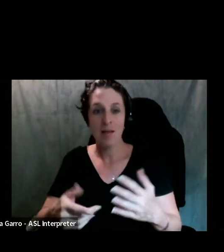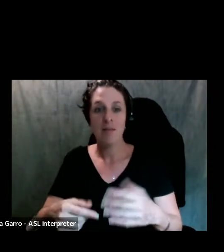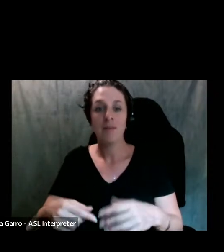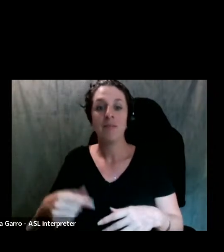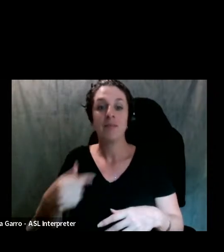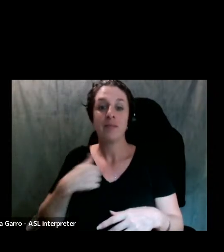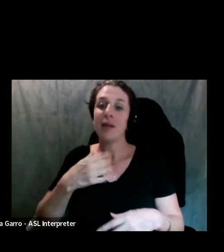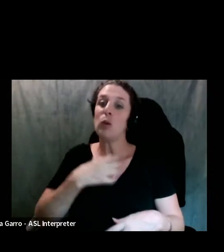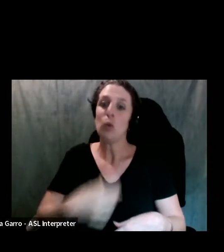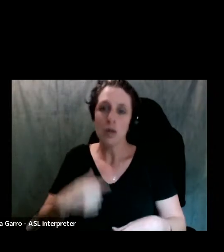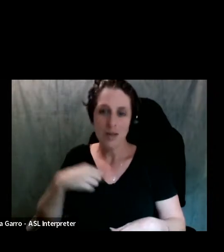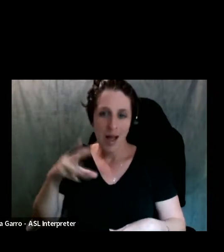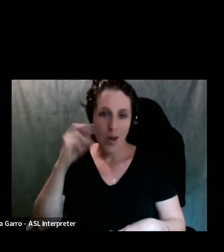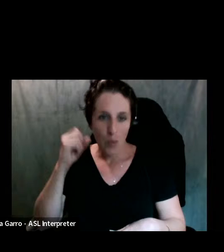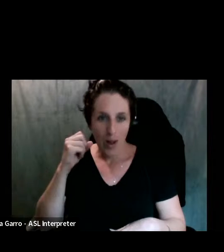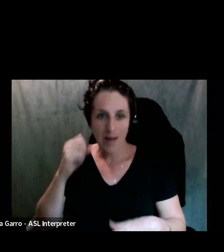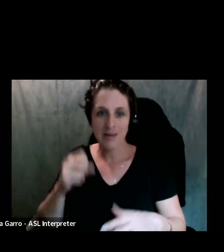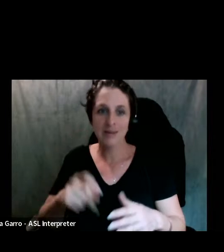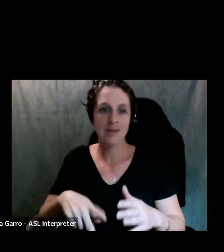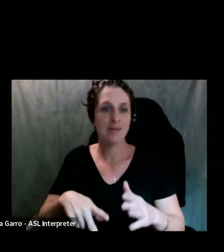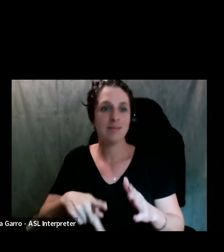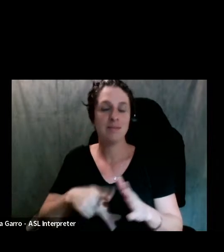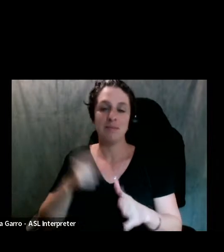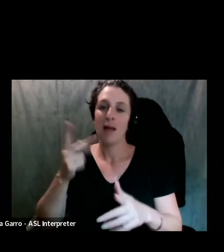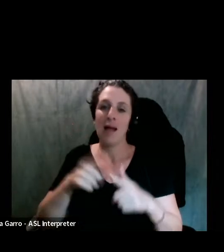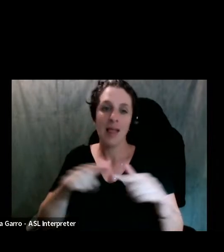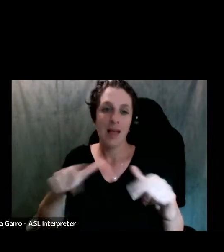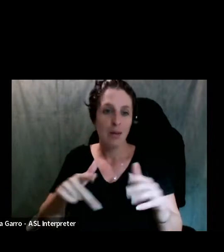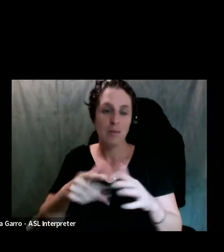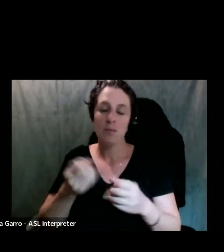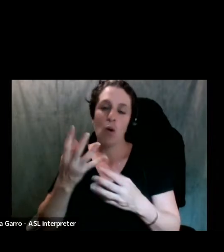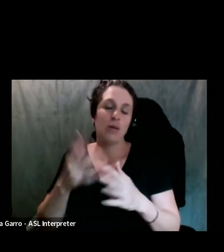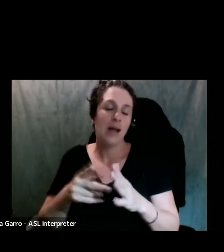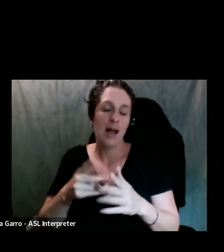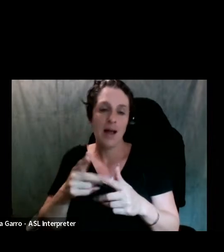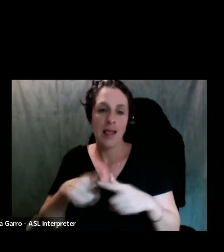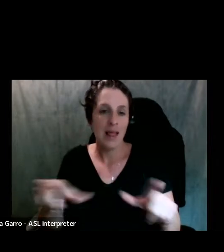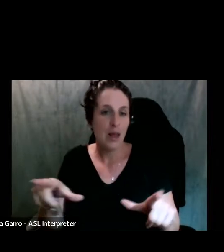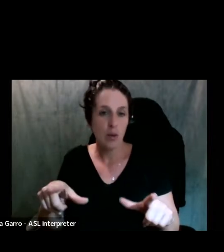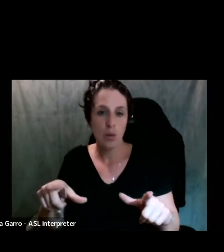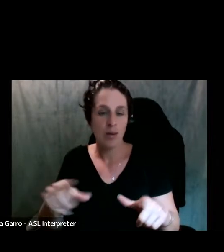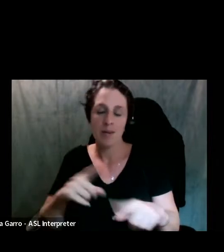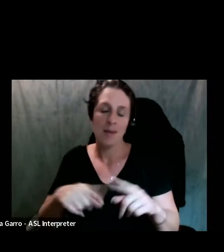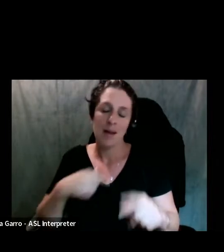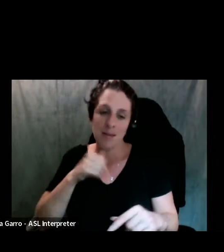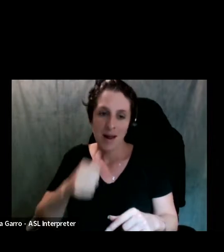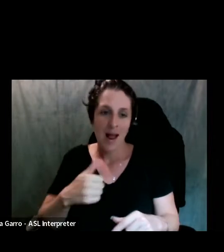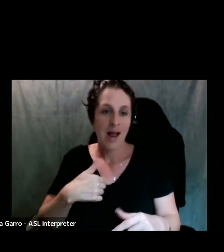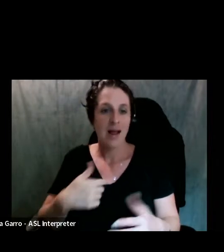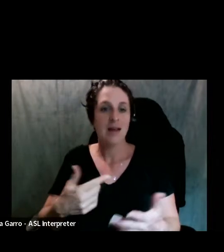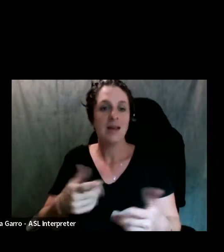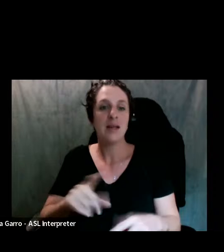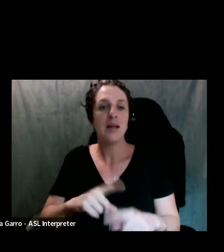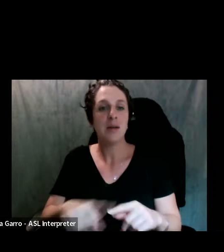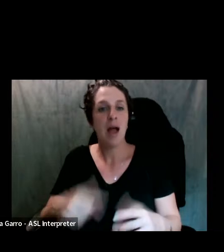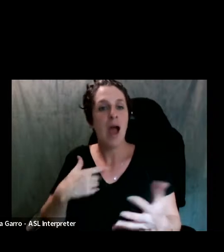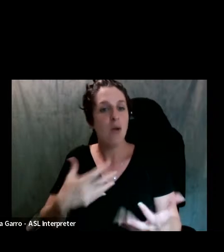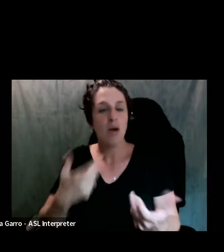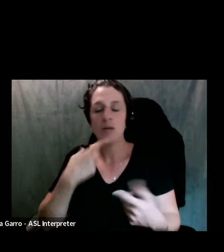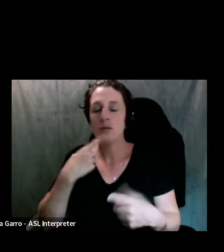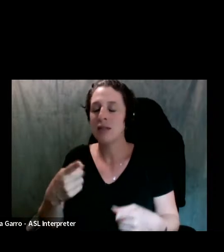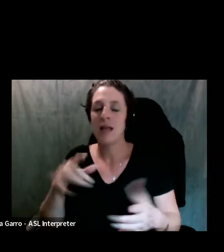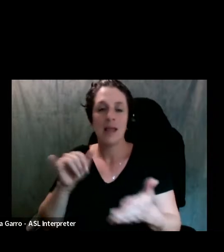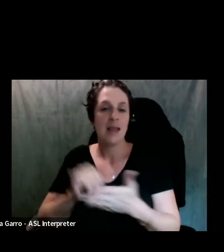bilingual, multilingual person, but I'm not, and I want to have so much more dialogue. But I wanted to say I